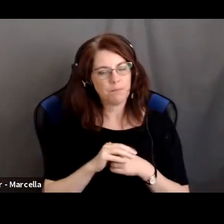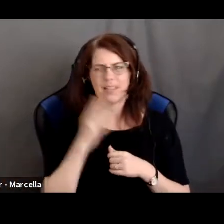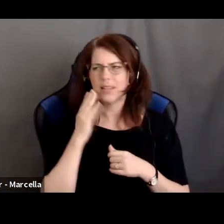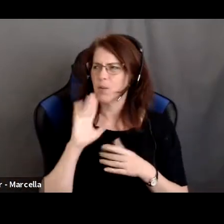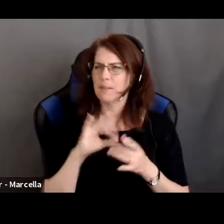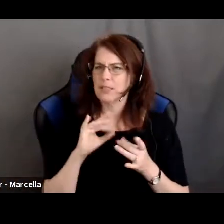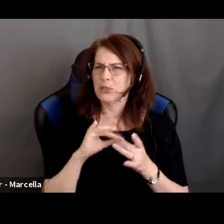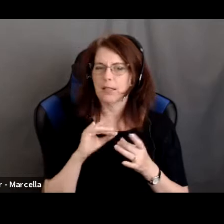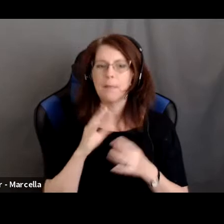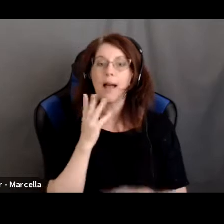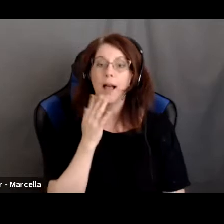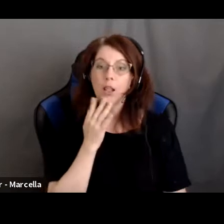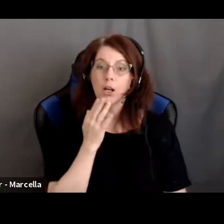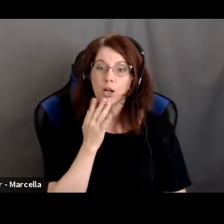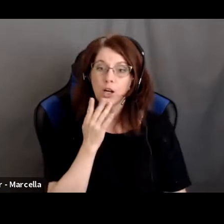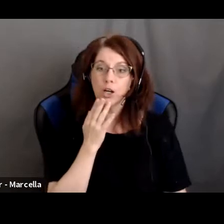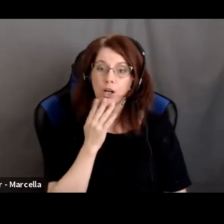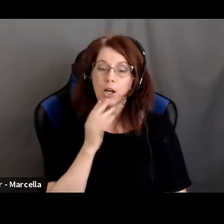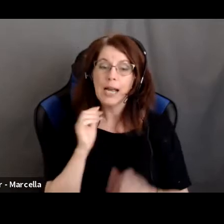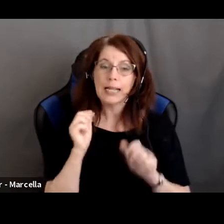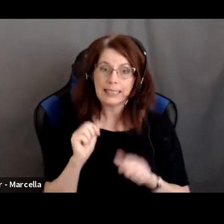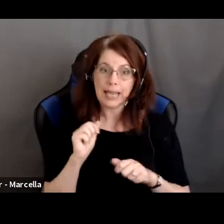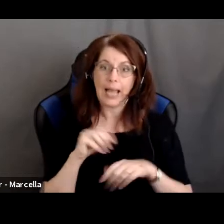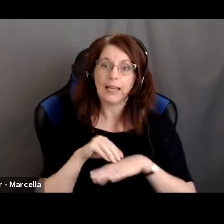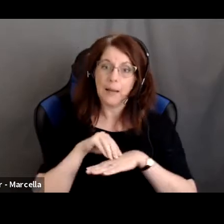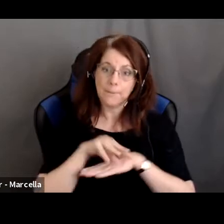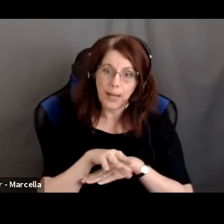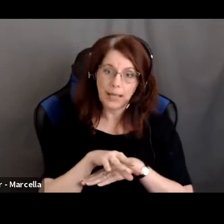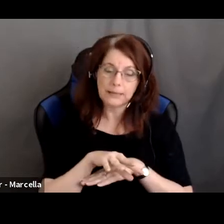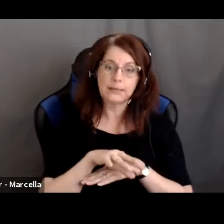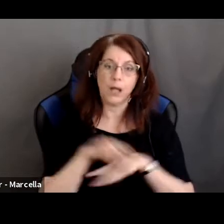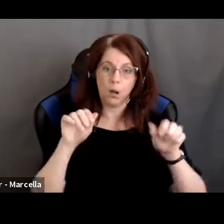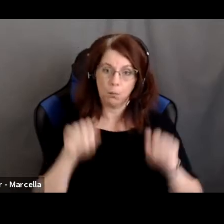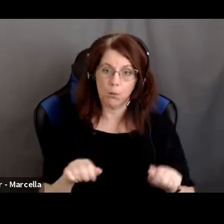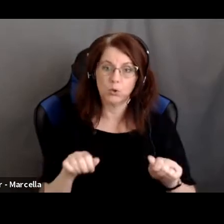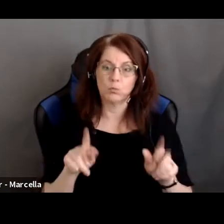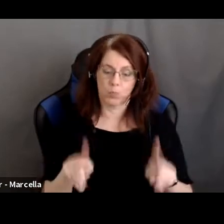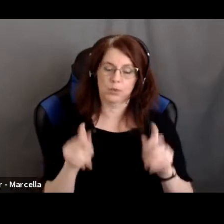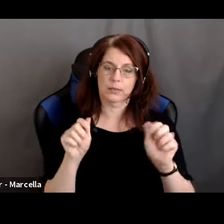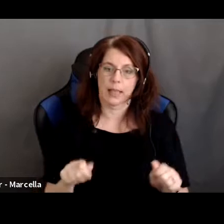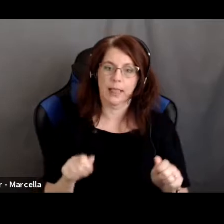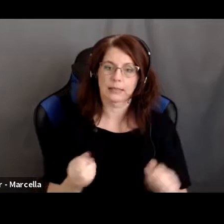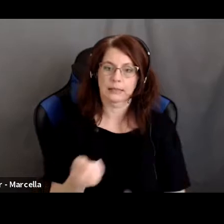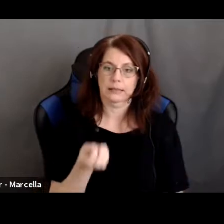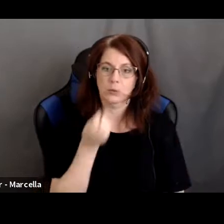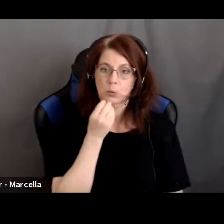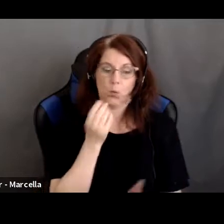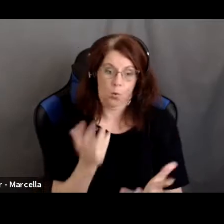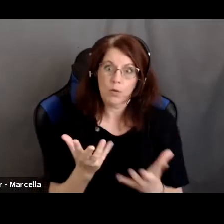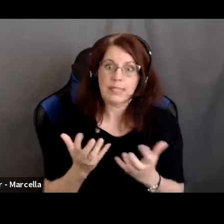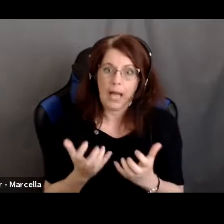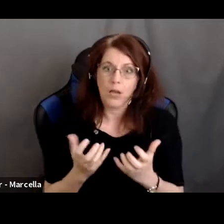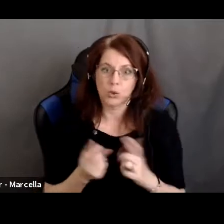mentioned it, but color can actually play a big impact on a person's desire to